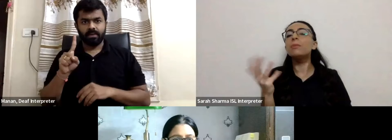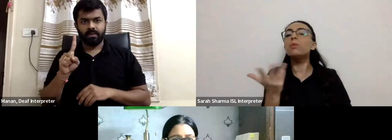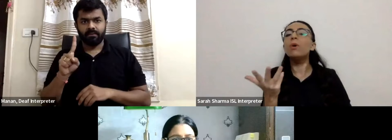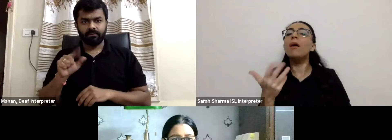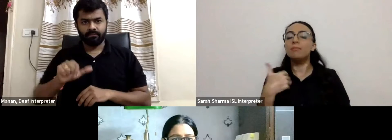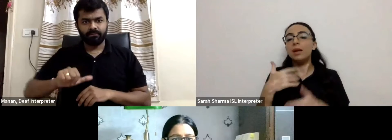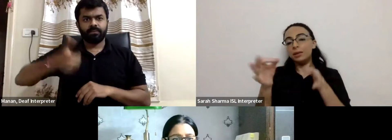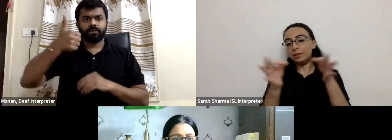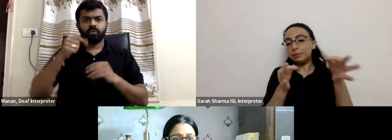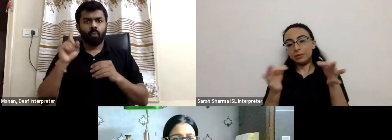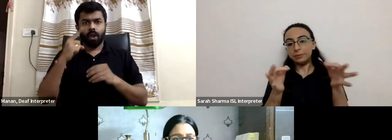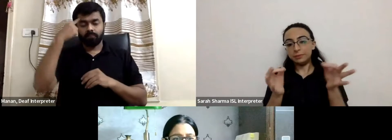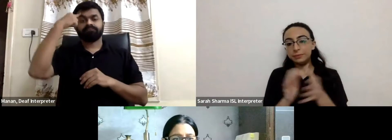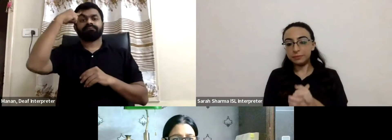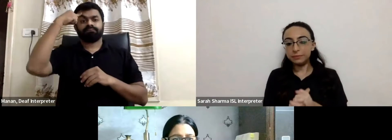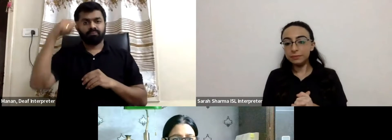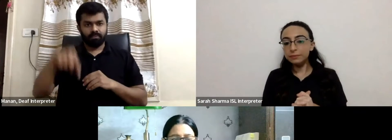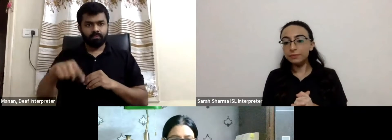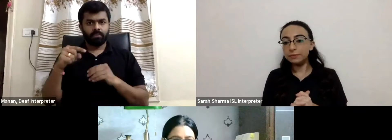Delhi is a highly